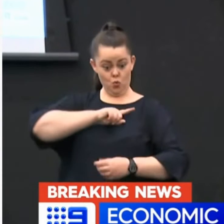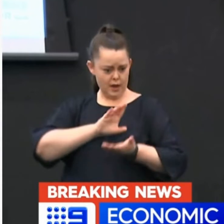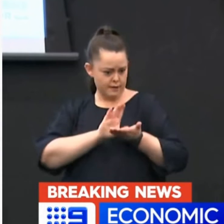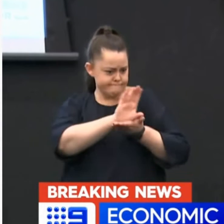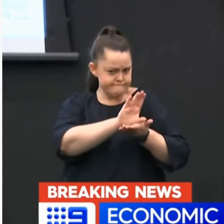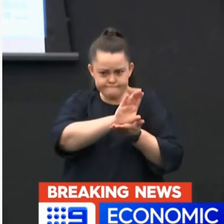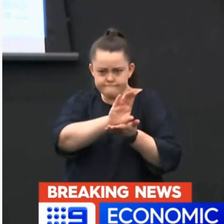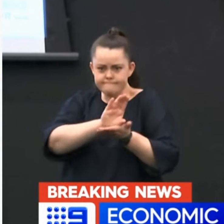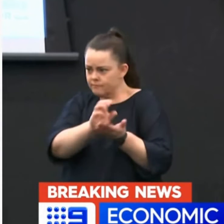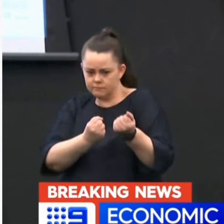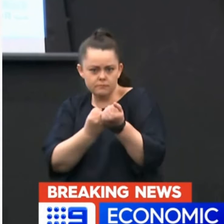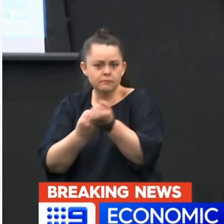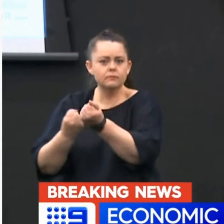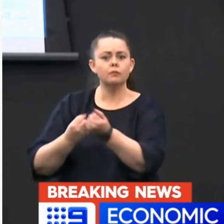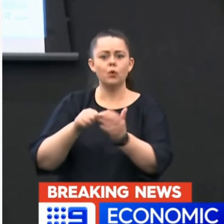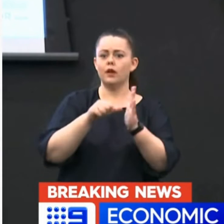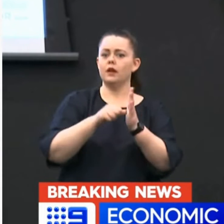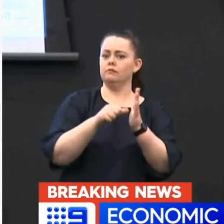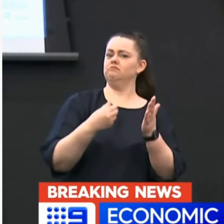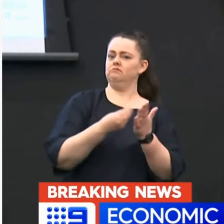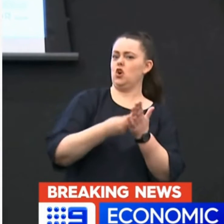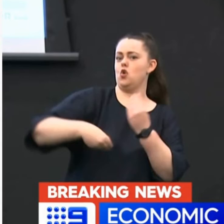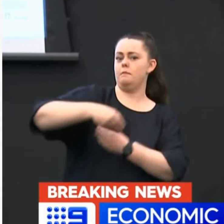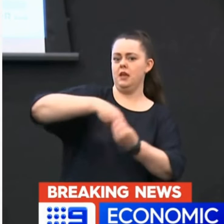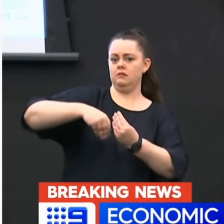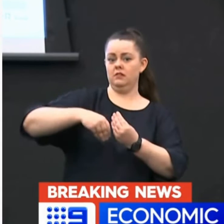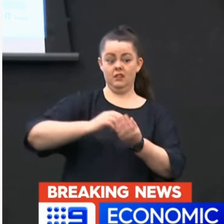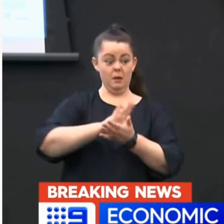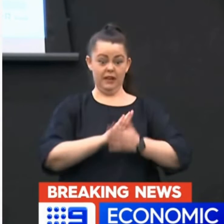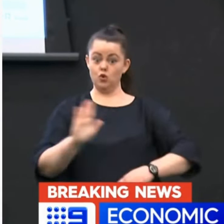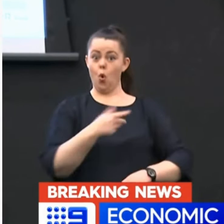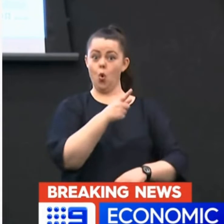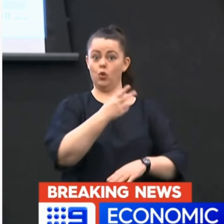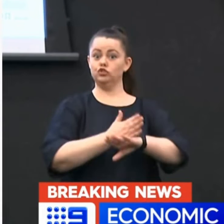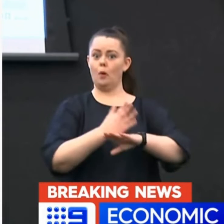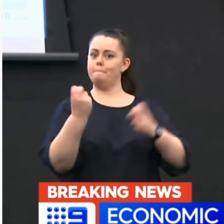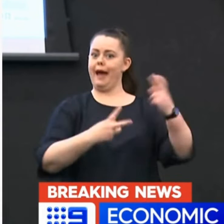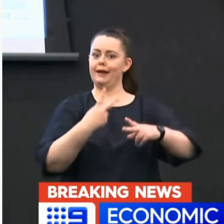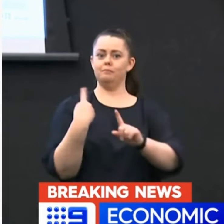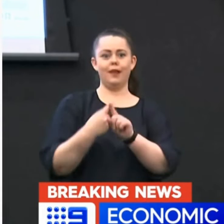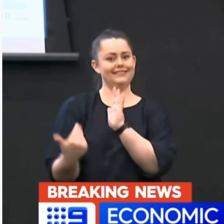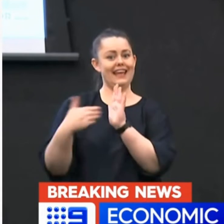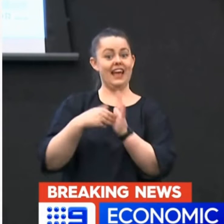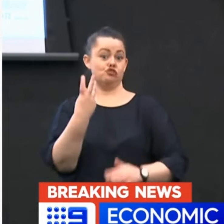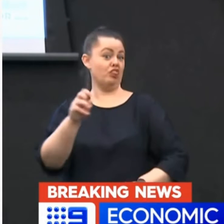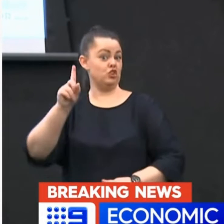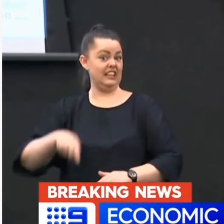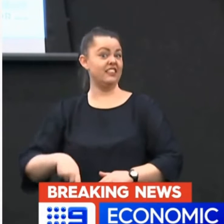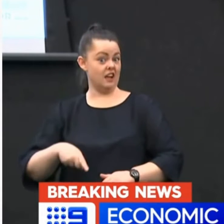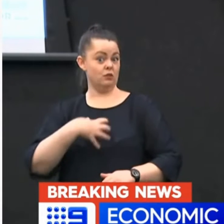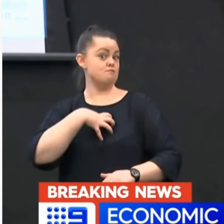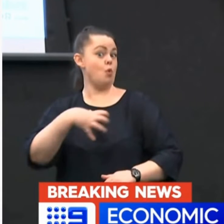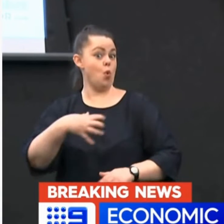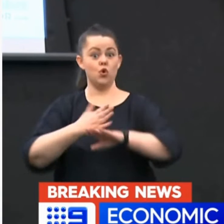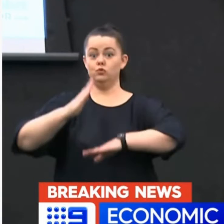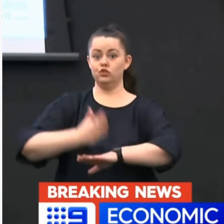those jobs and 30,000 more. Our people right across our state came through that difficult time and we came out